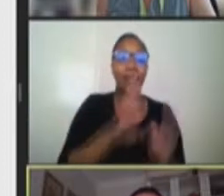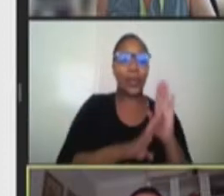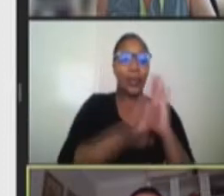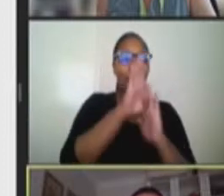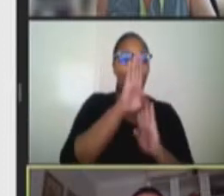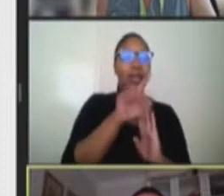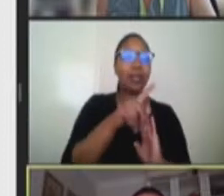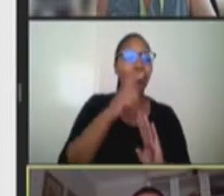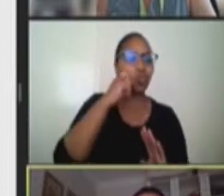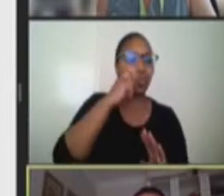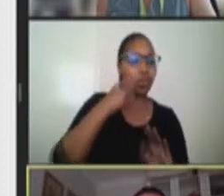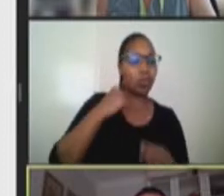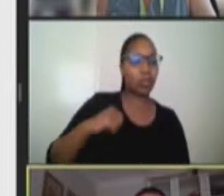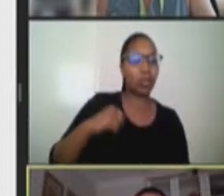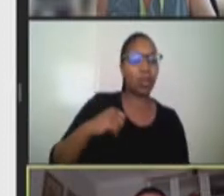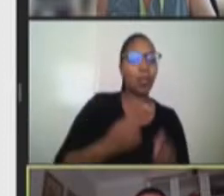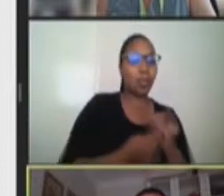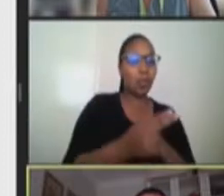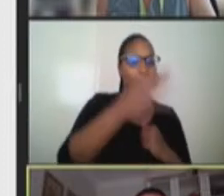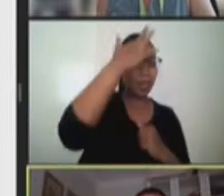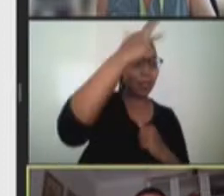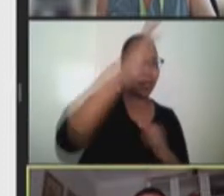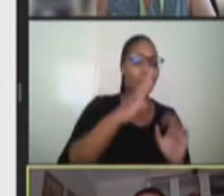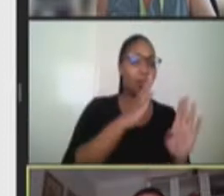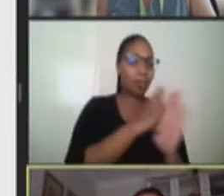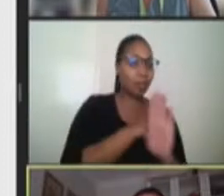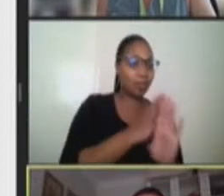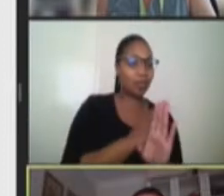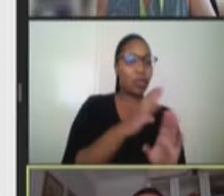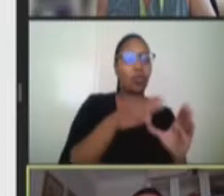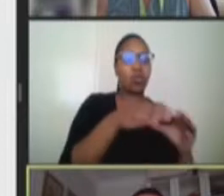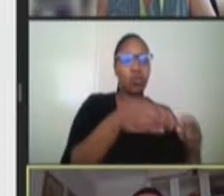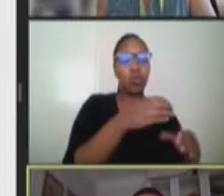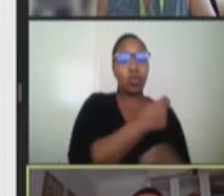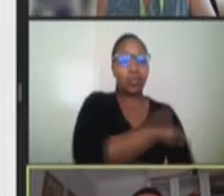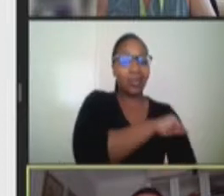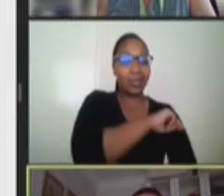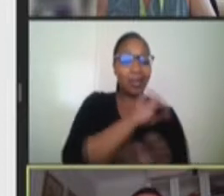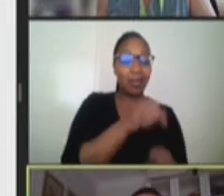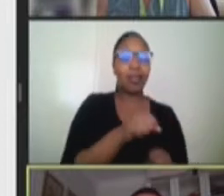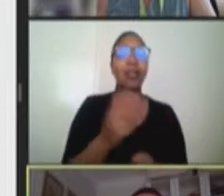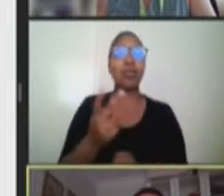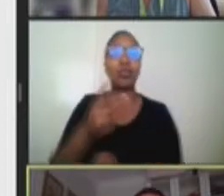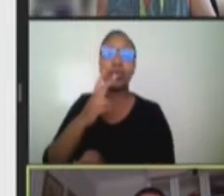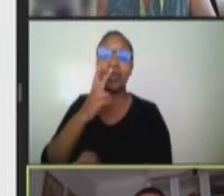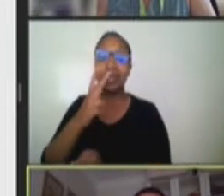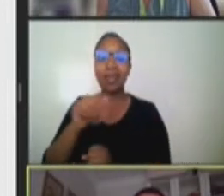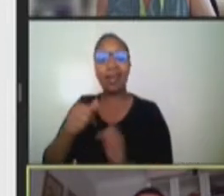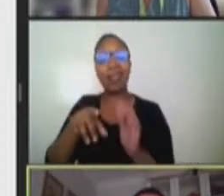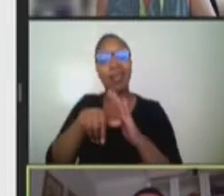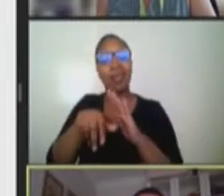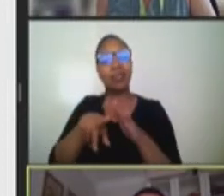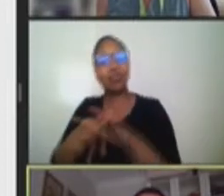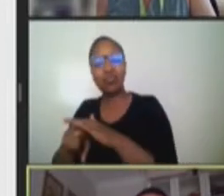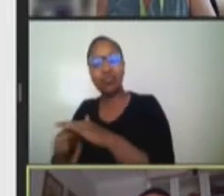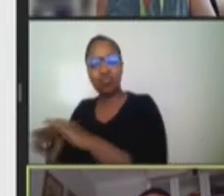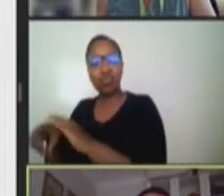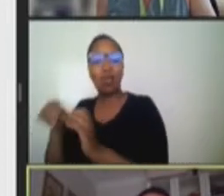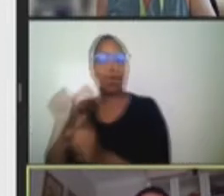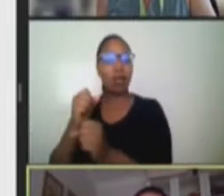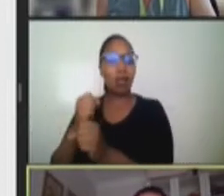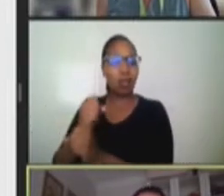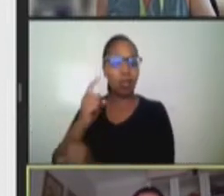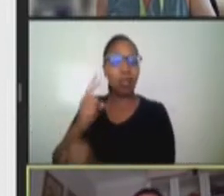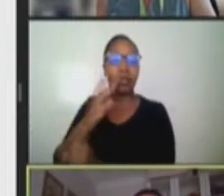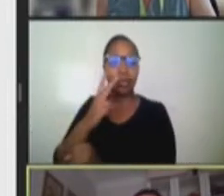both in the public and the private sector. We are starting to see increases in other districts in Gauteng in hospital admissions since the